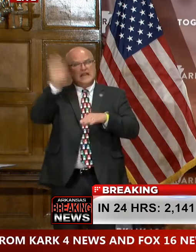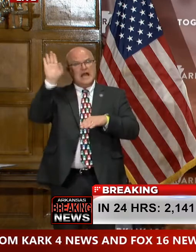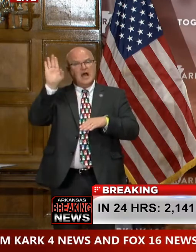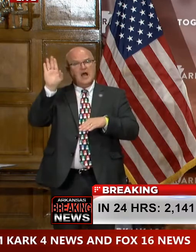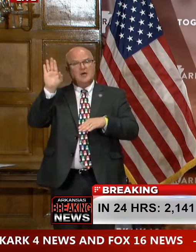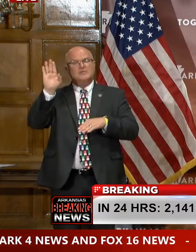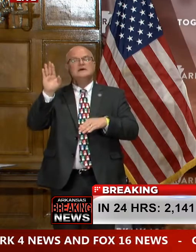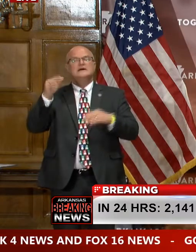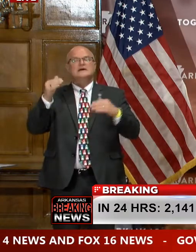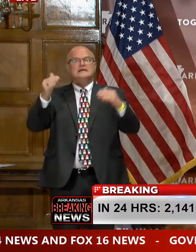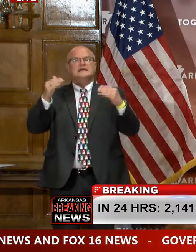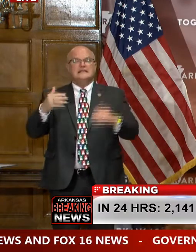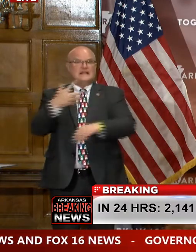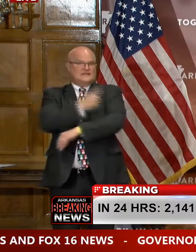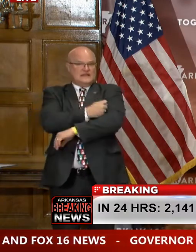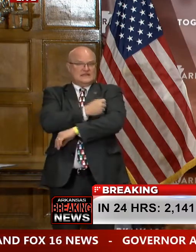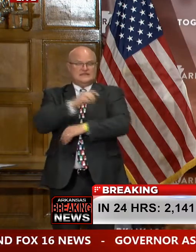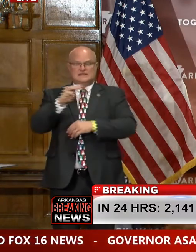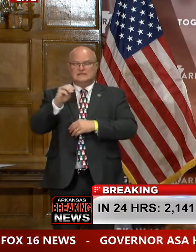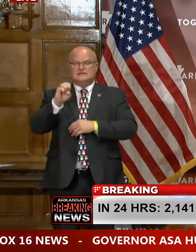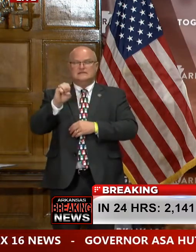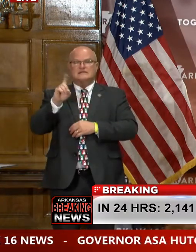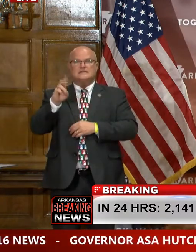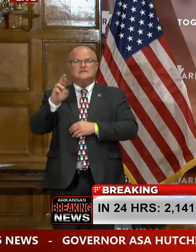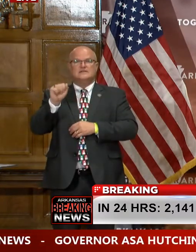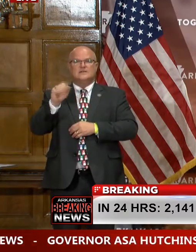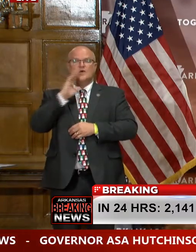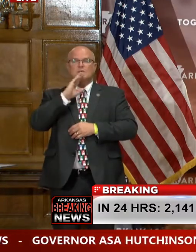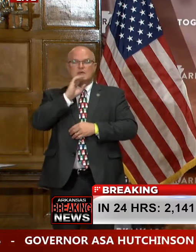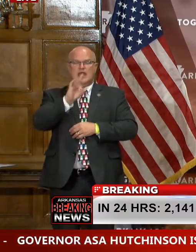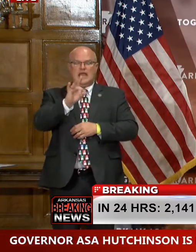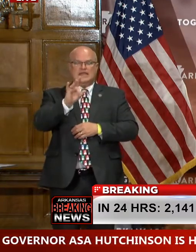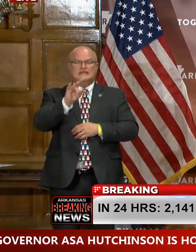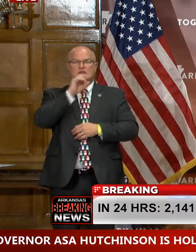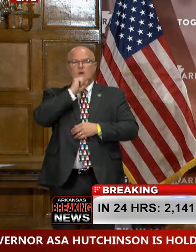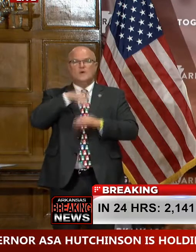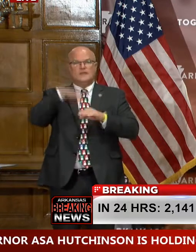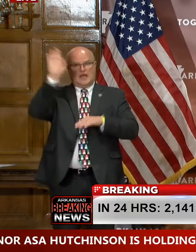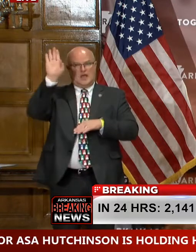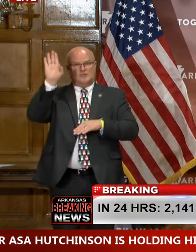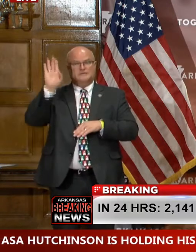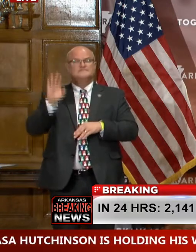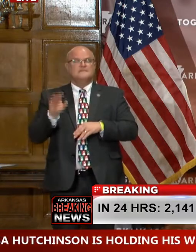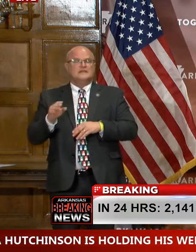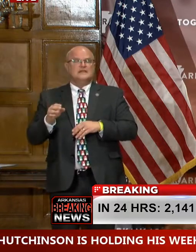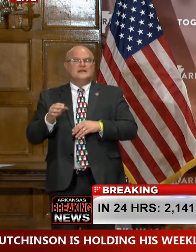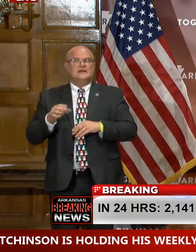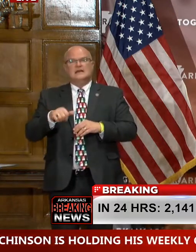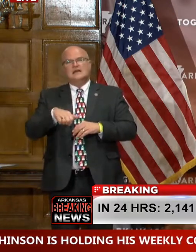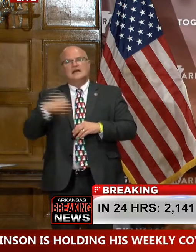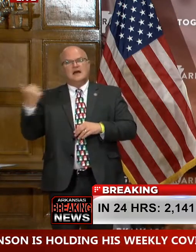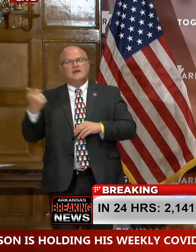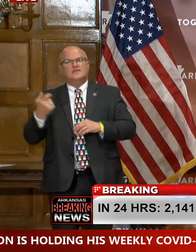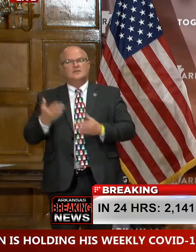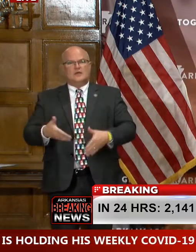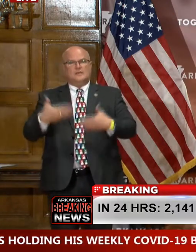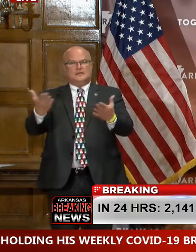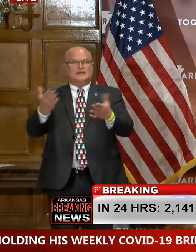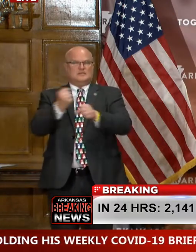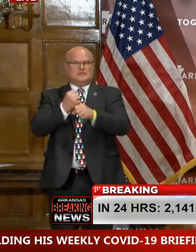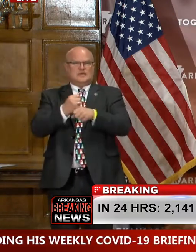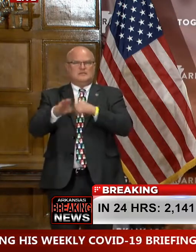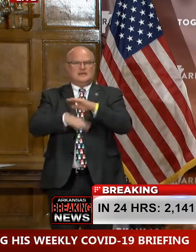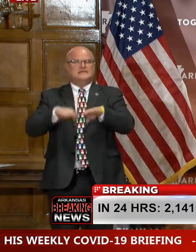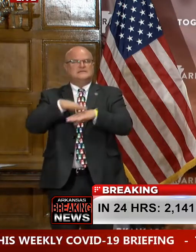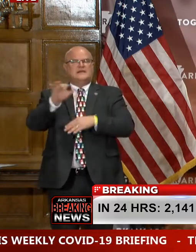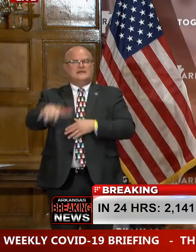The next vaccine, that is Moderna, will be for 18 years and older, and additional recommendations will be made based